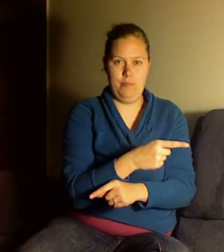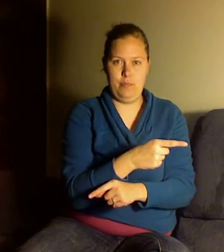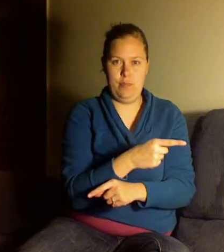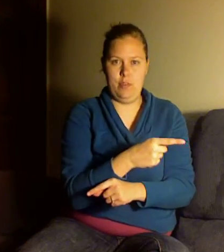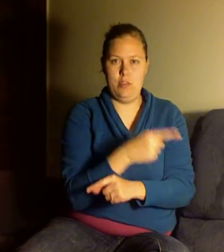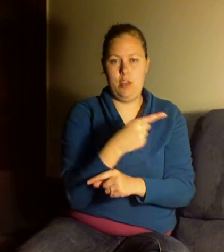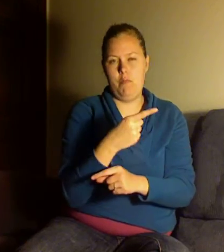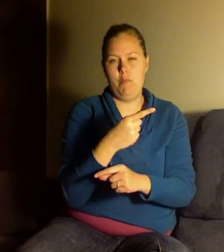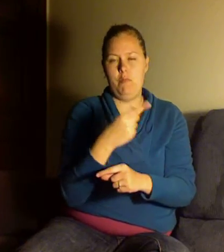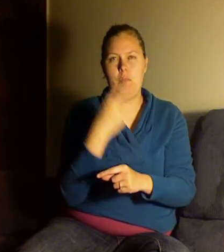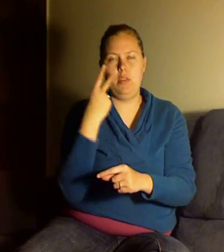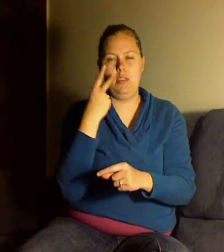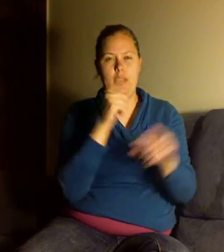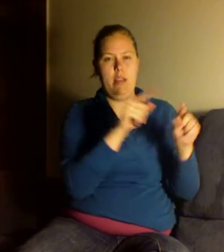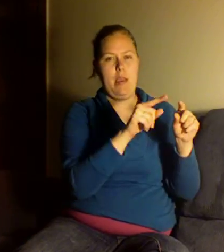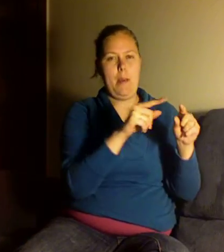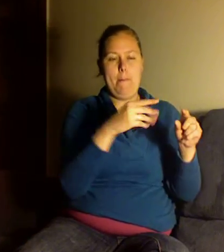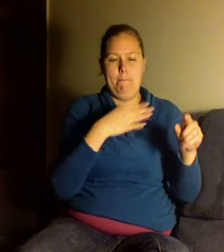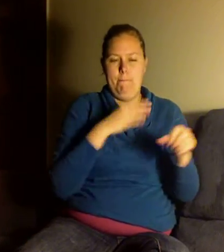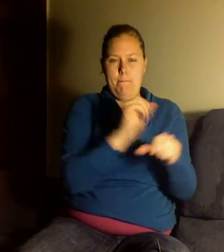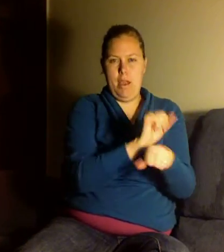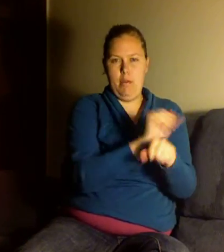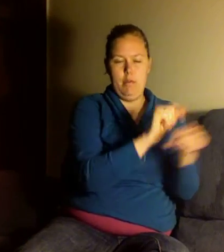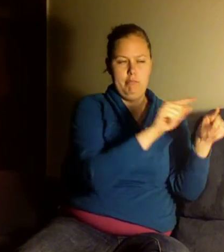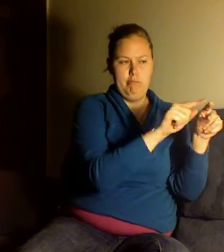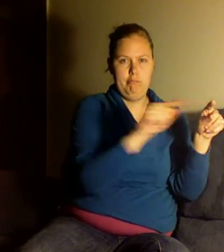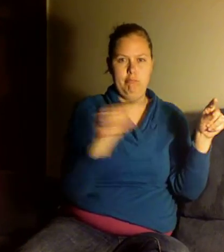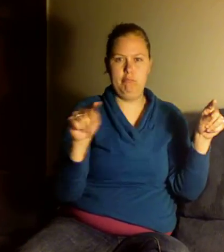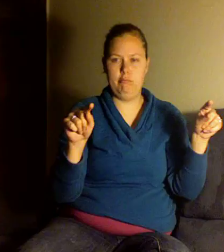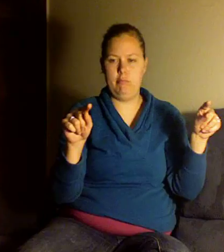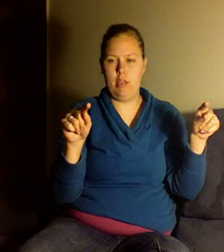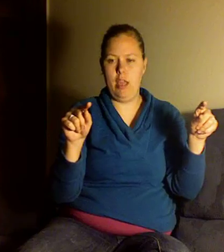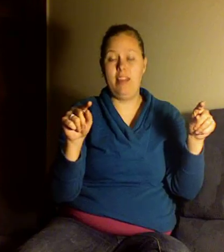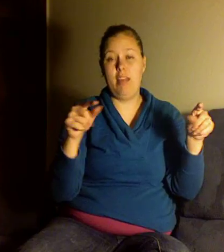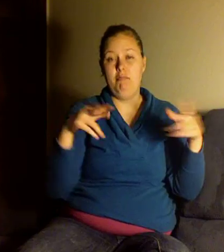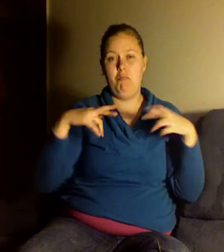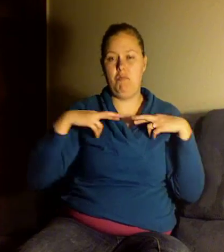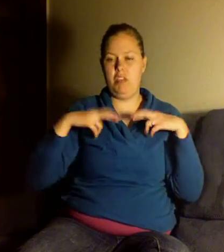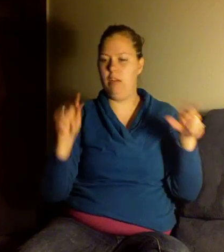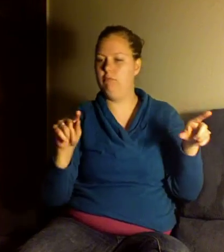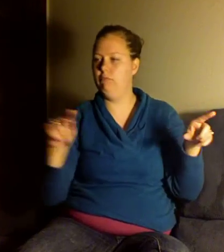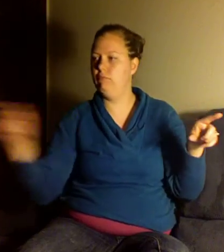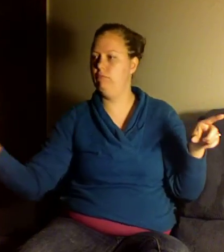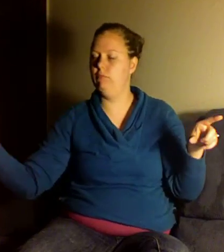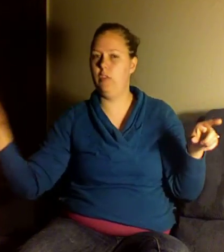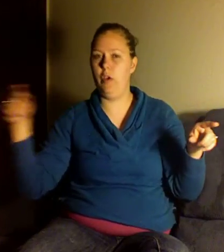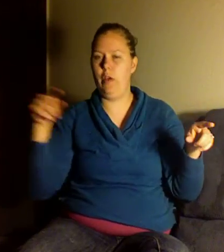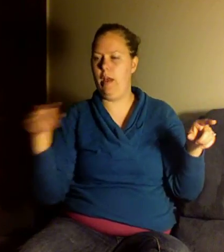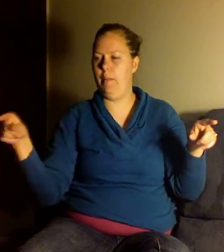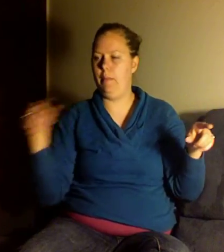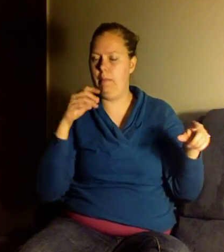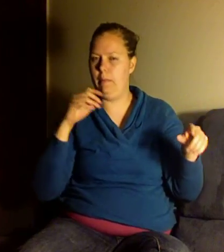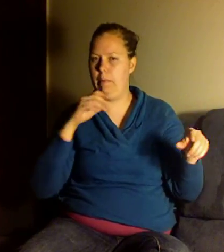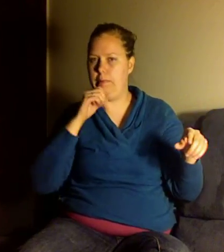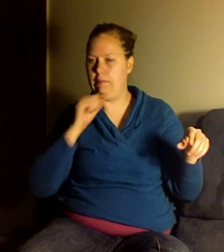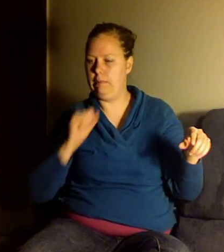career, this is me over my career, and then I retire, and this is me after I retire, and so this is as I get older. So this is I'm aging as